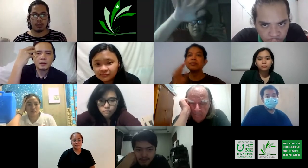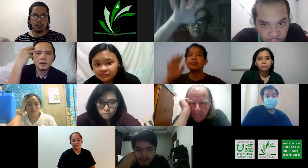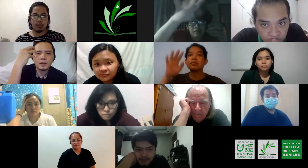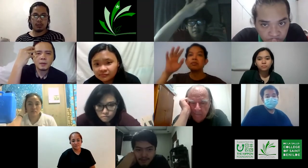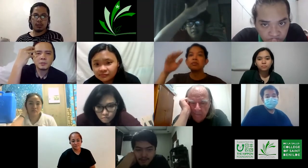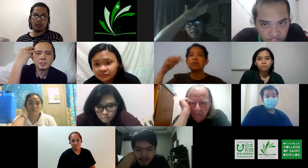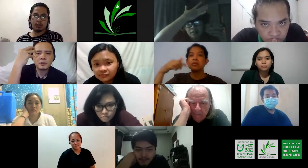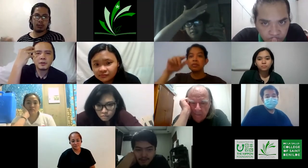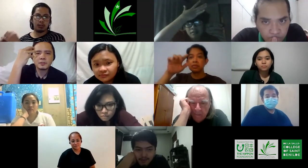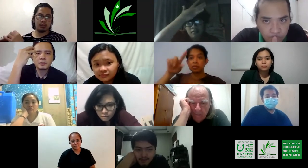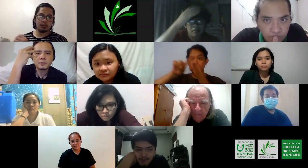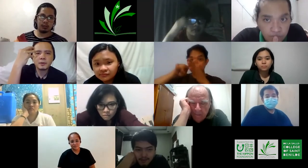I'm just curious, Dr. Woody.